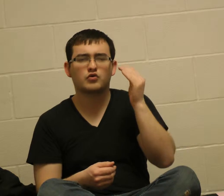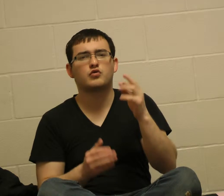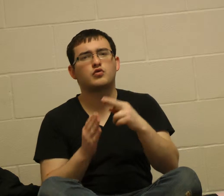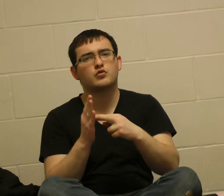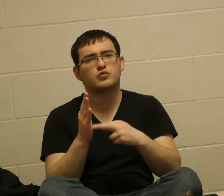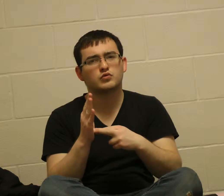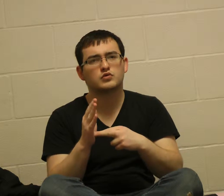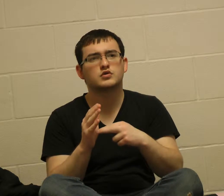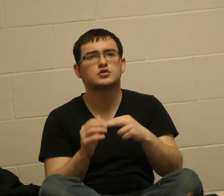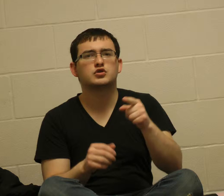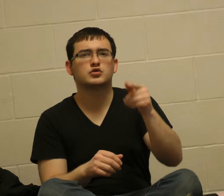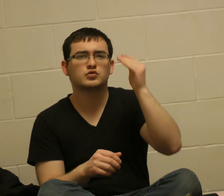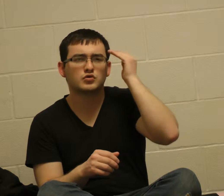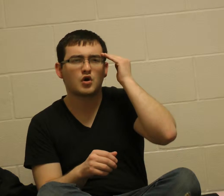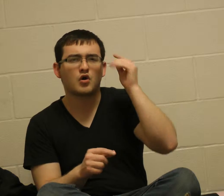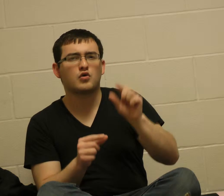assignments and presentations.